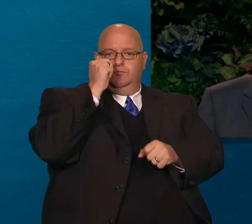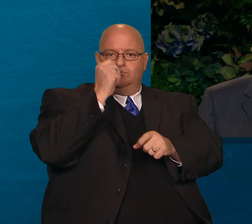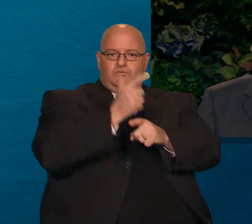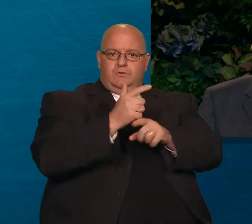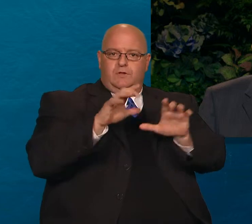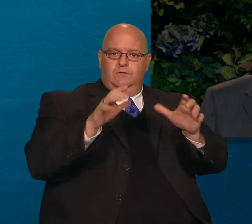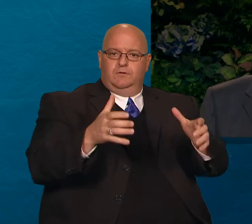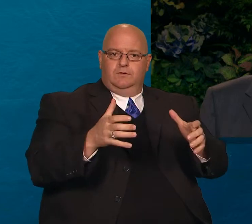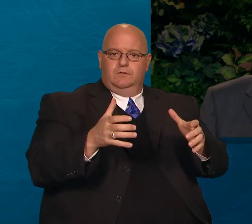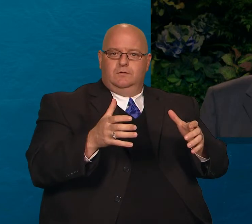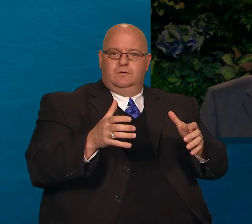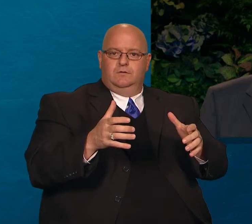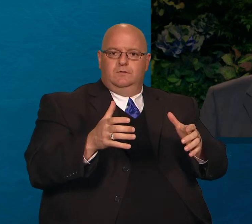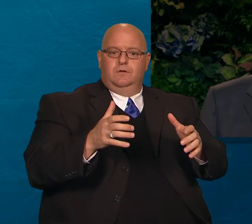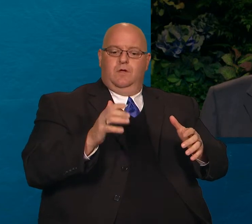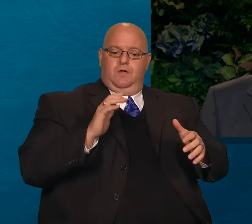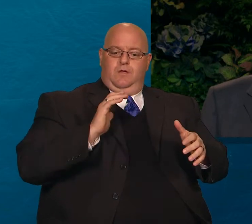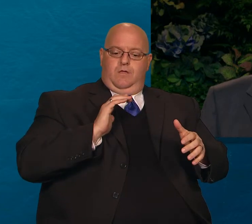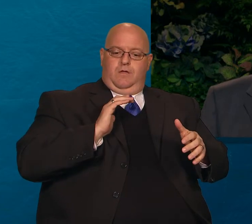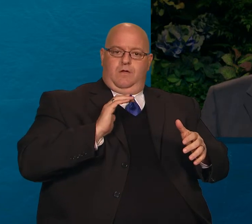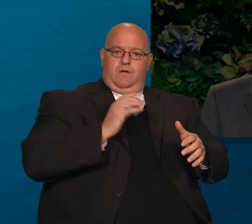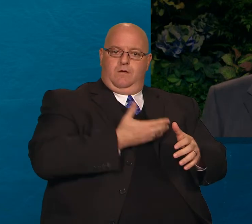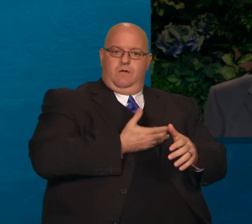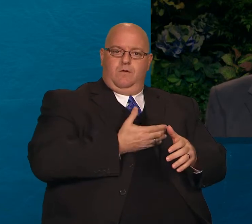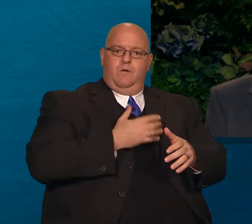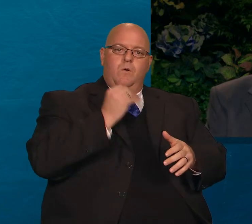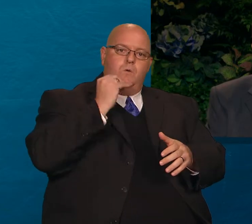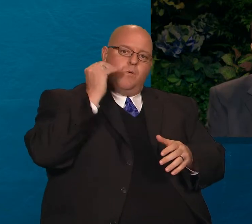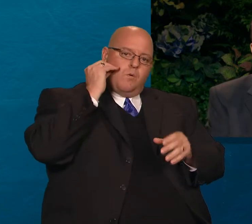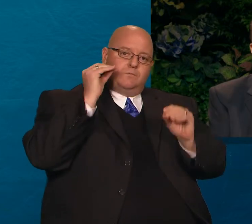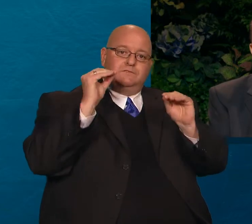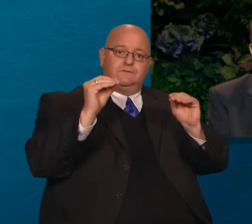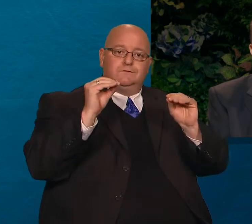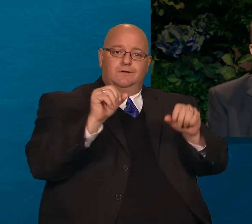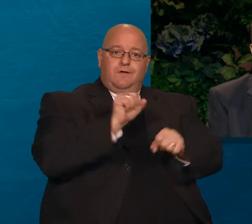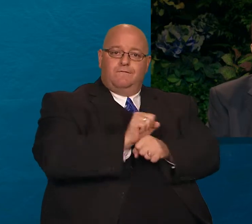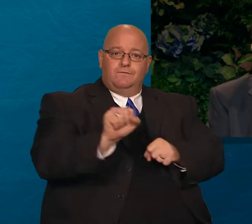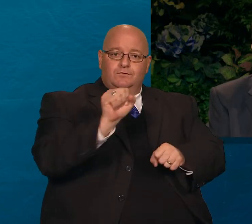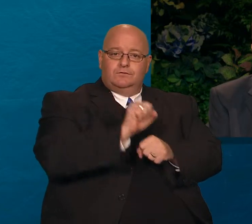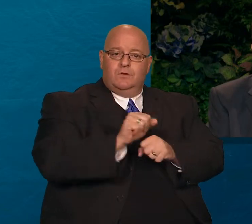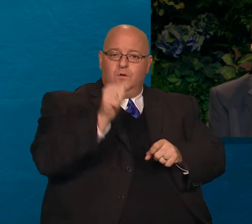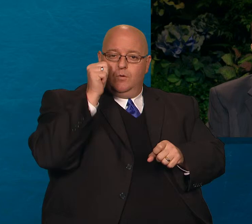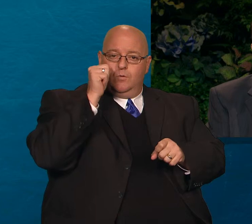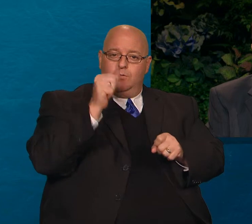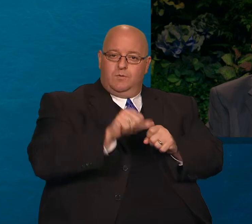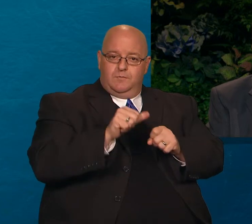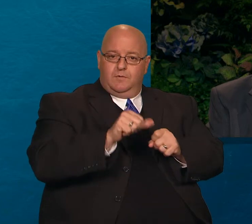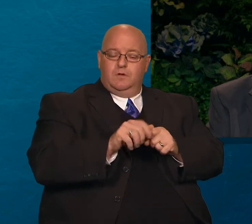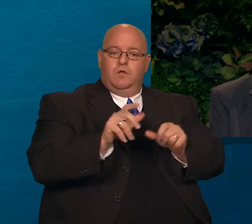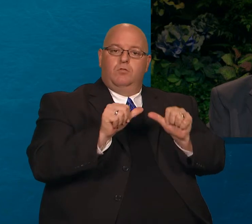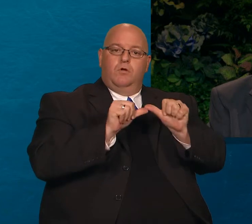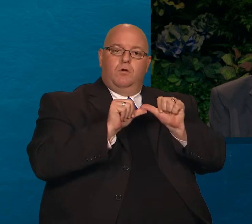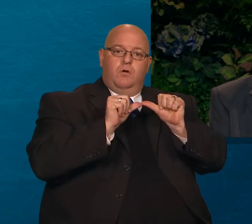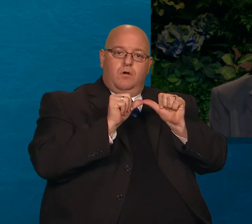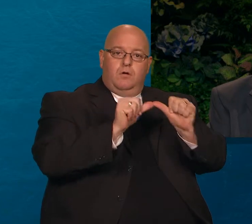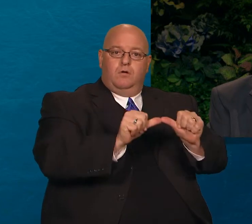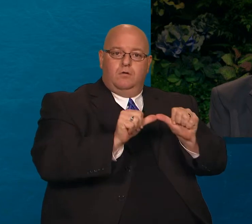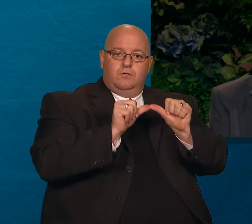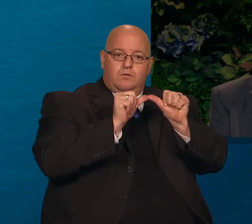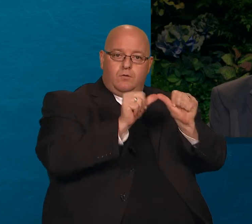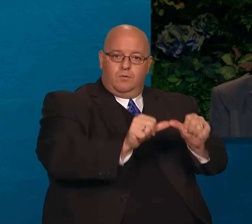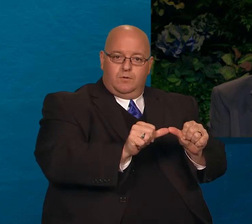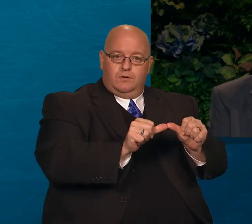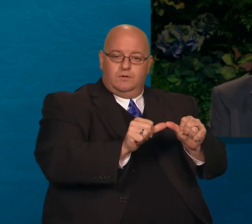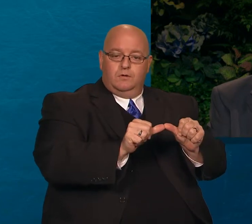Brethren, in our home teaching efforts, remember they're ongoing.